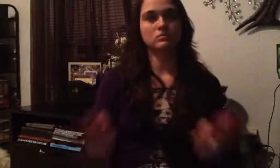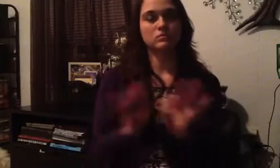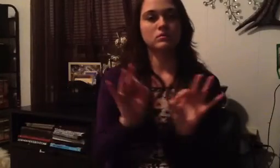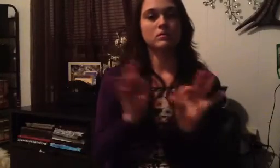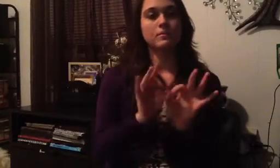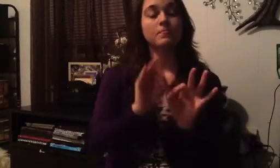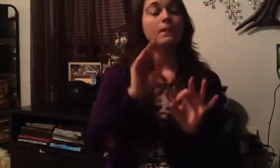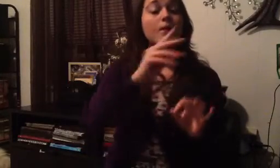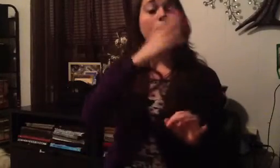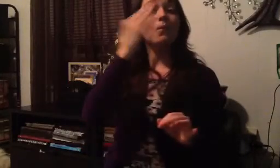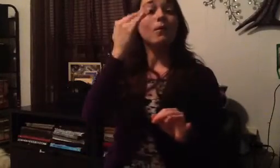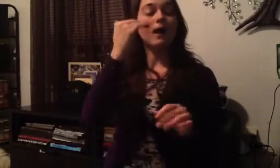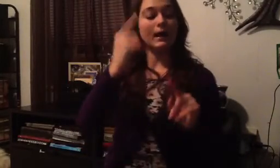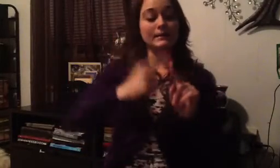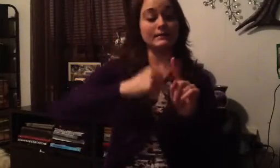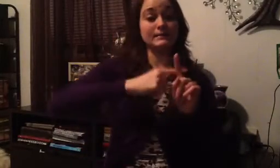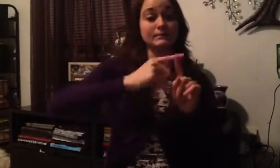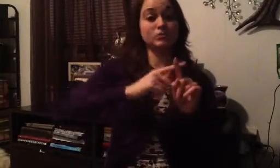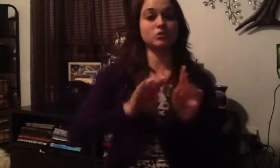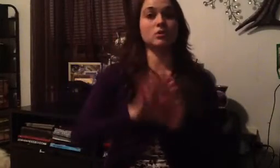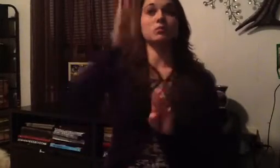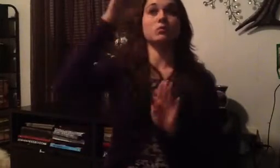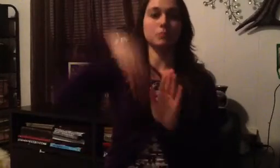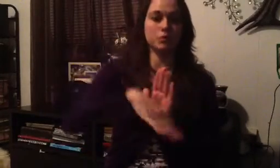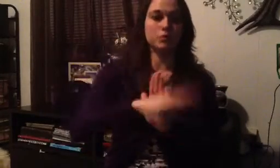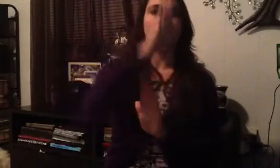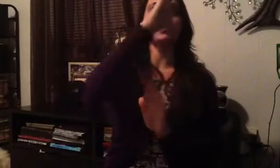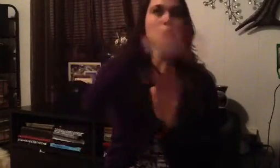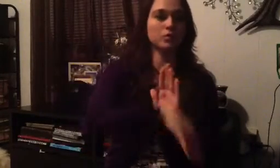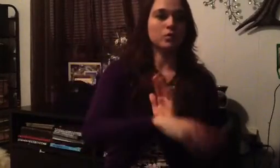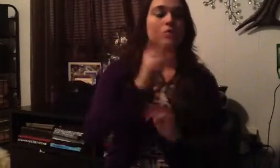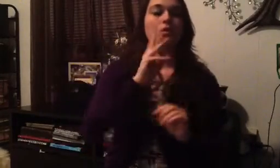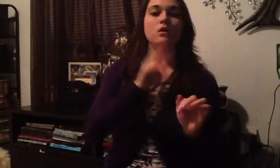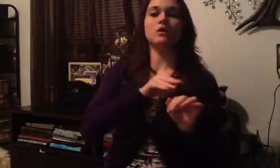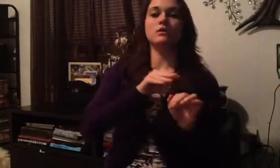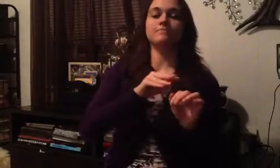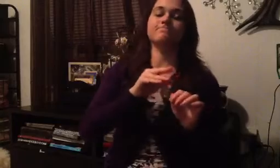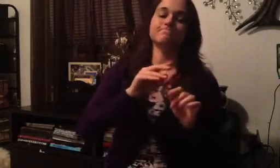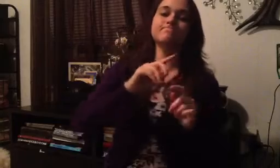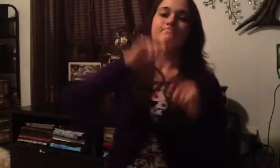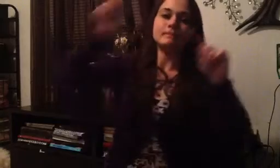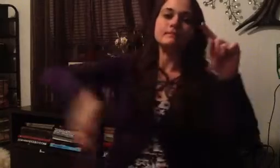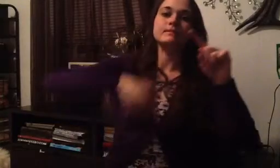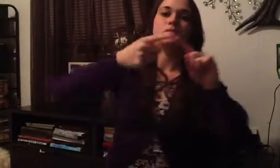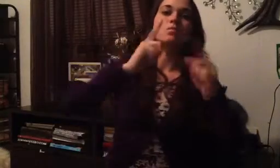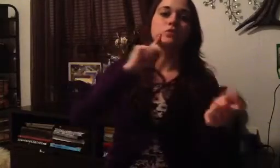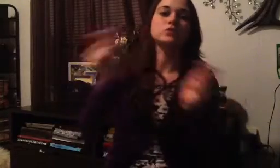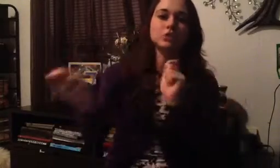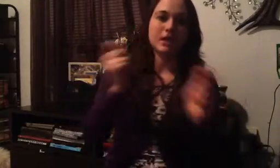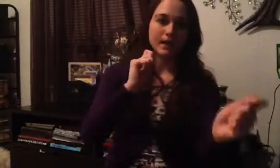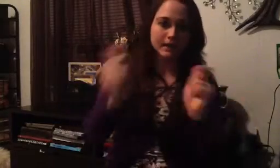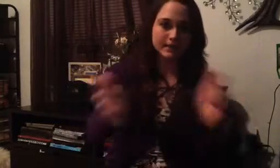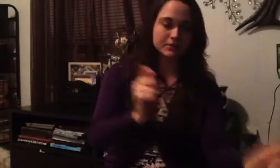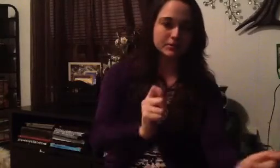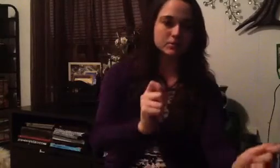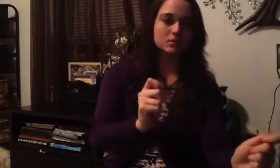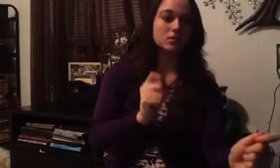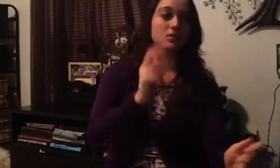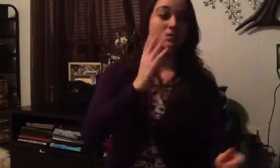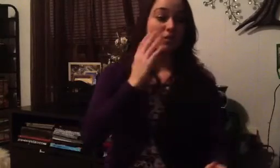changes in climate. So climate changes will feed back to water cycle changes, things like how much precipitation an area receives, the frequency of